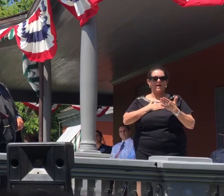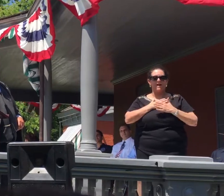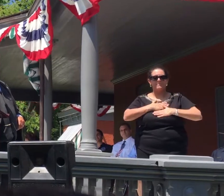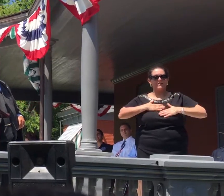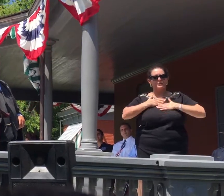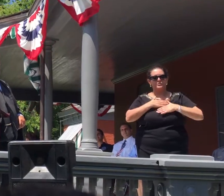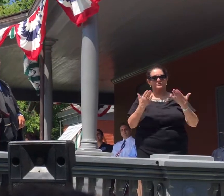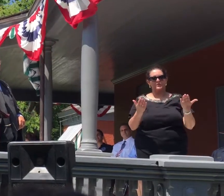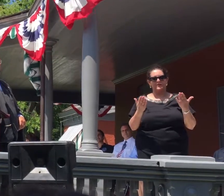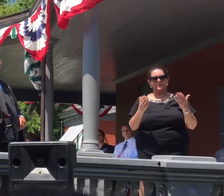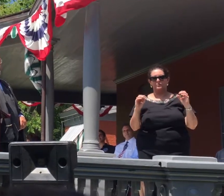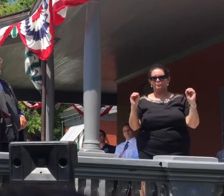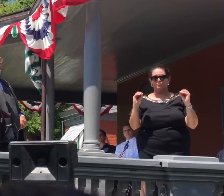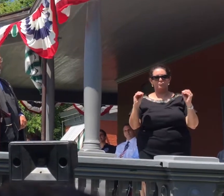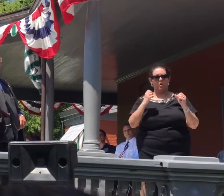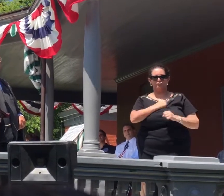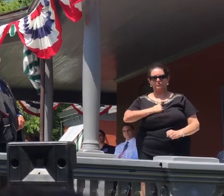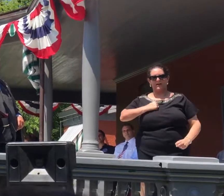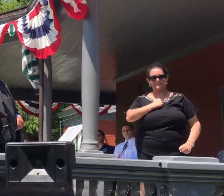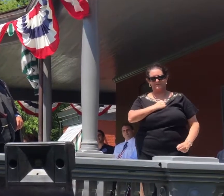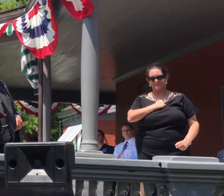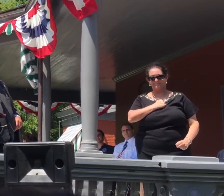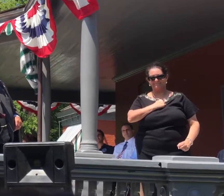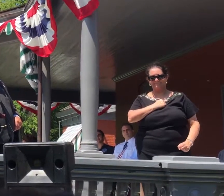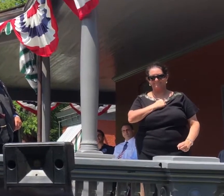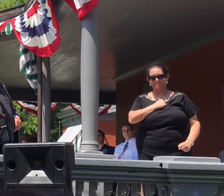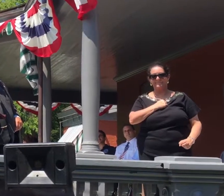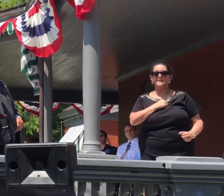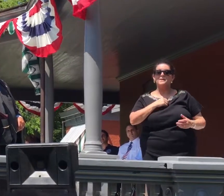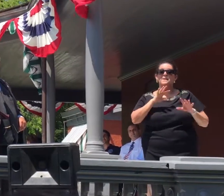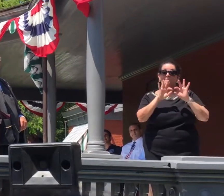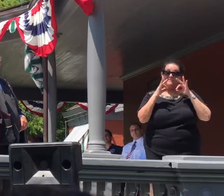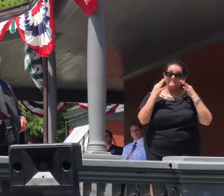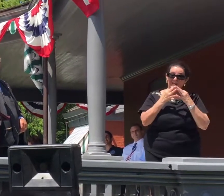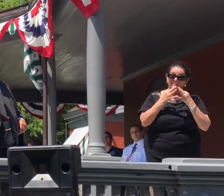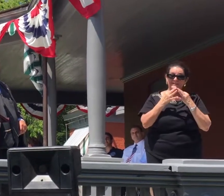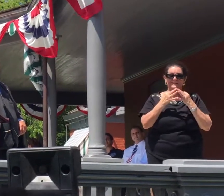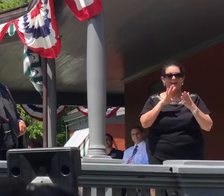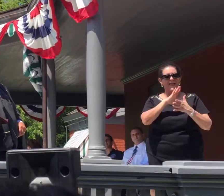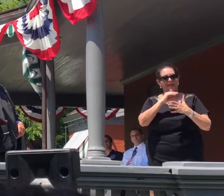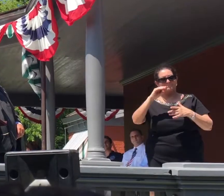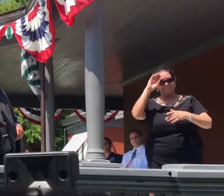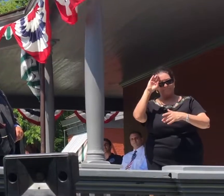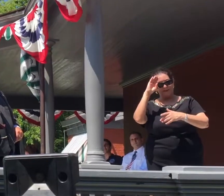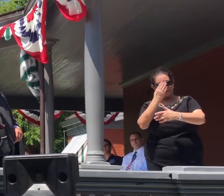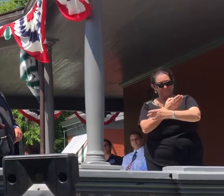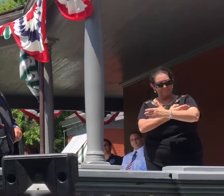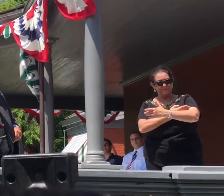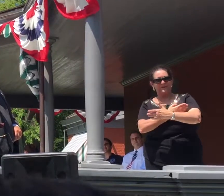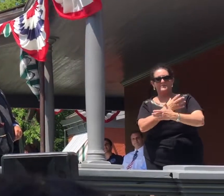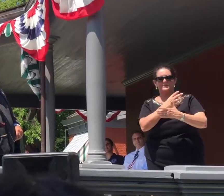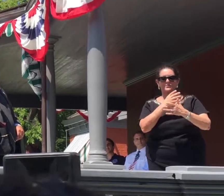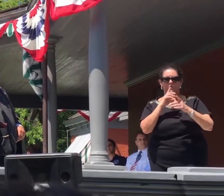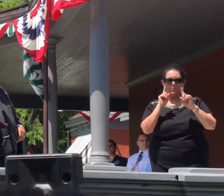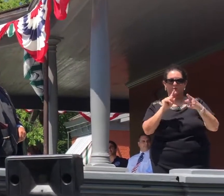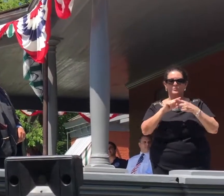whatsoever. That my family and my boys and my daughters served should not be a